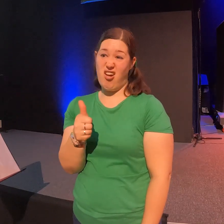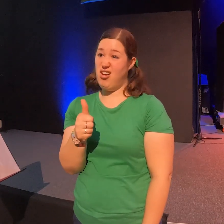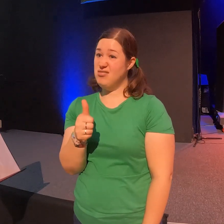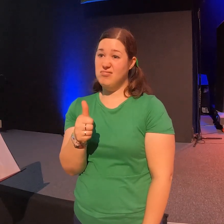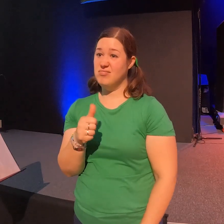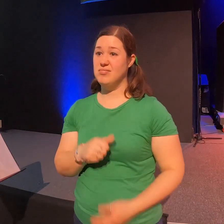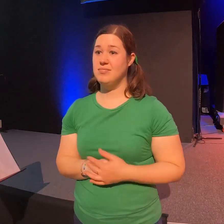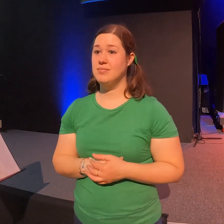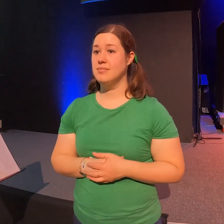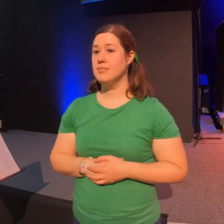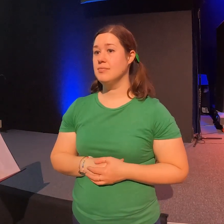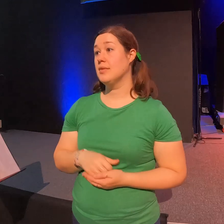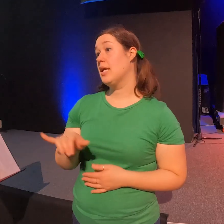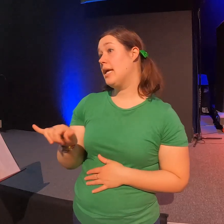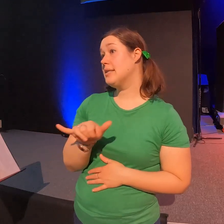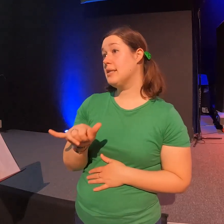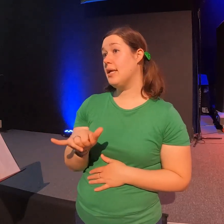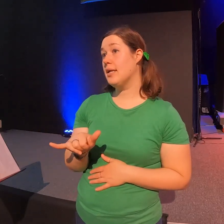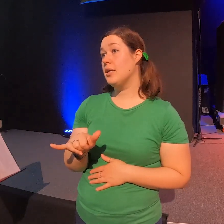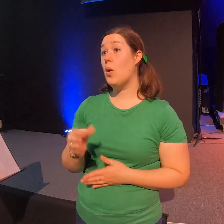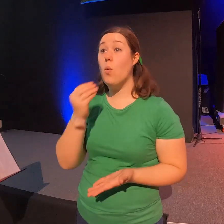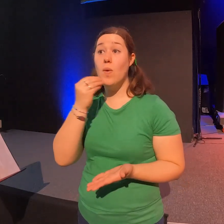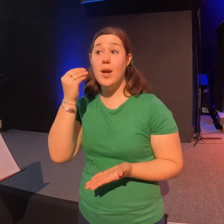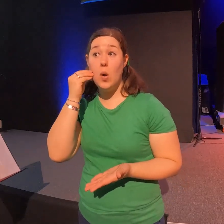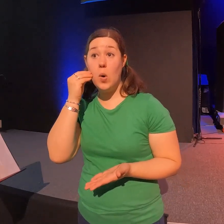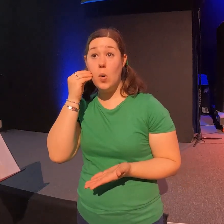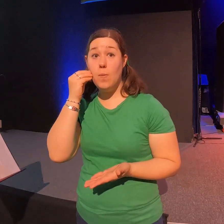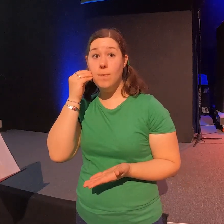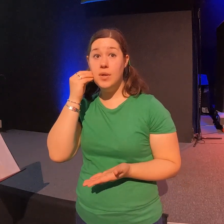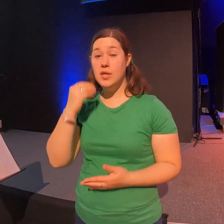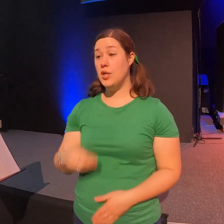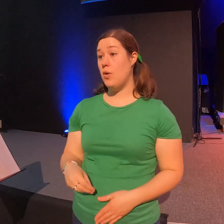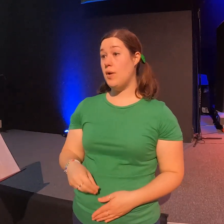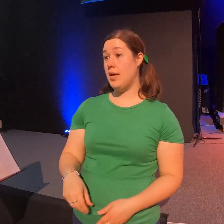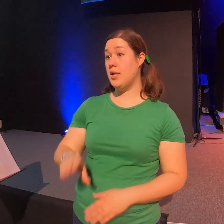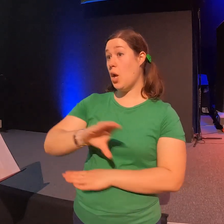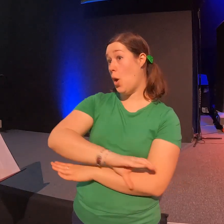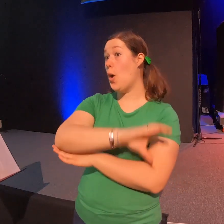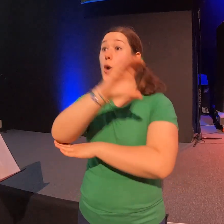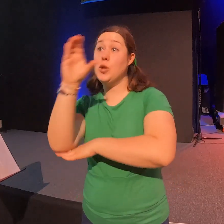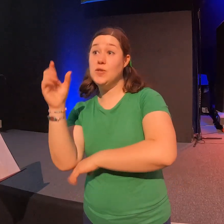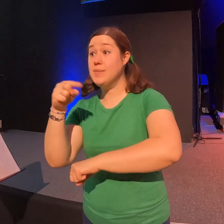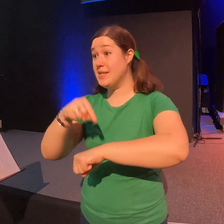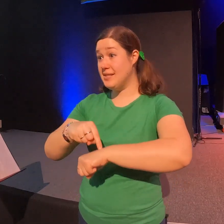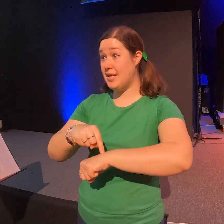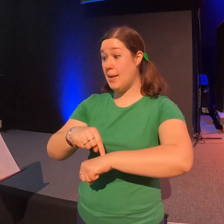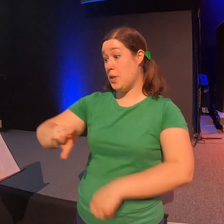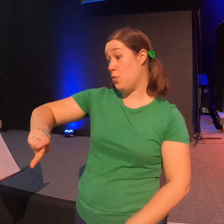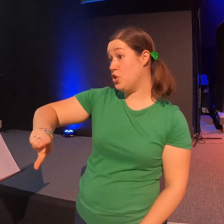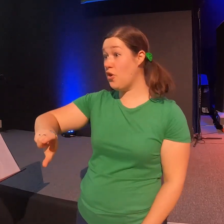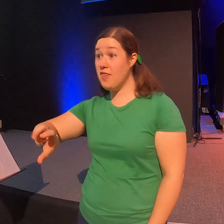It's like at home at Christmas time when you turn on that channel that shows a